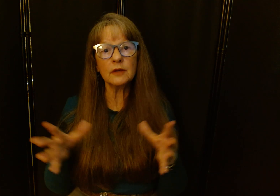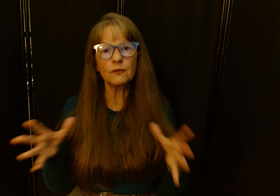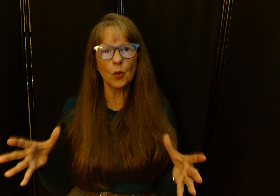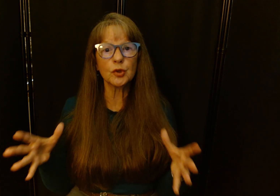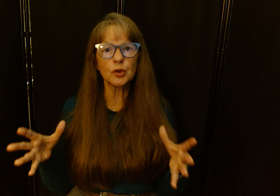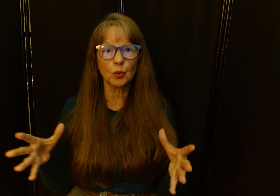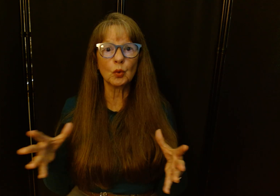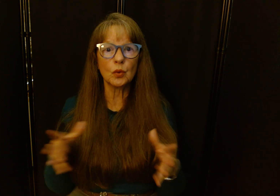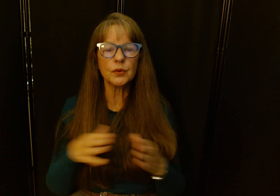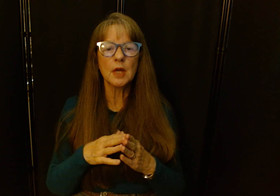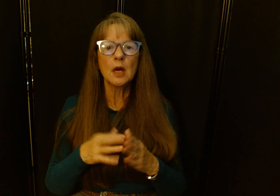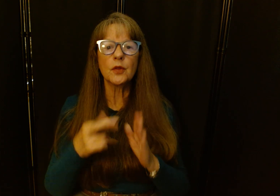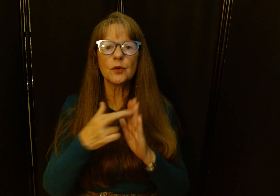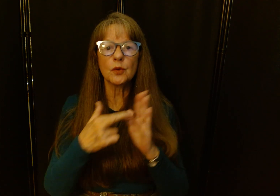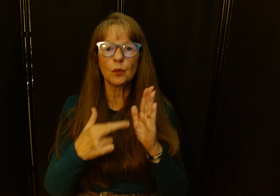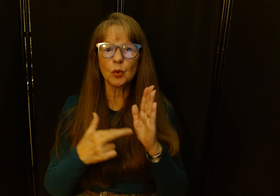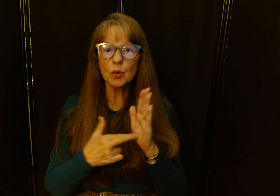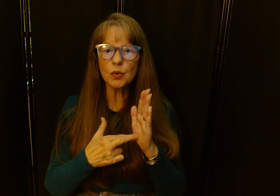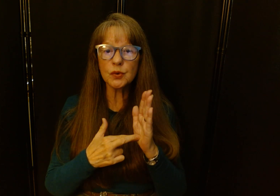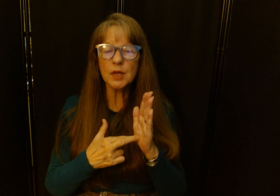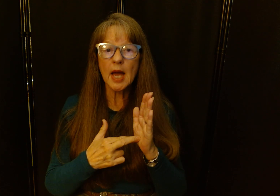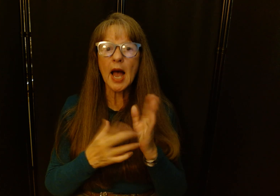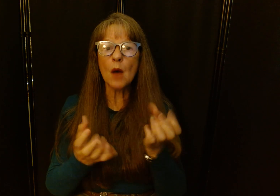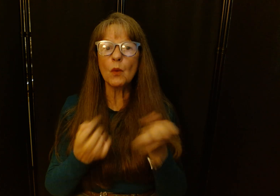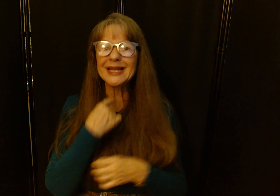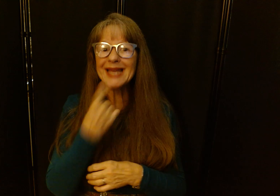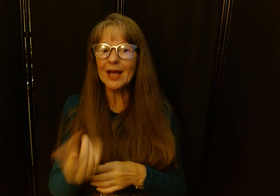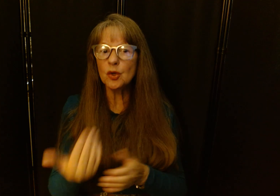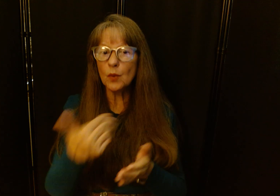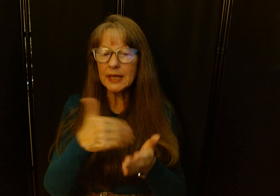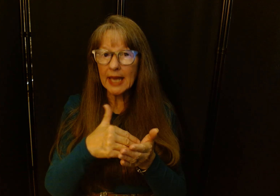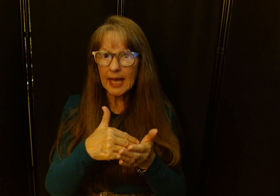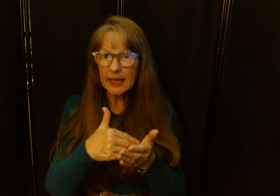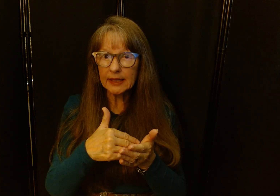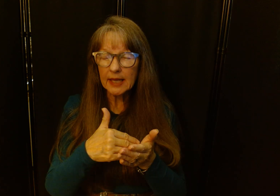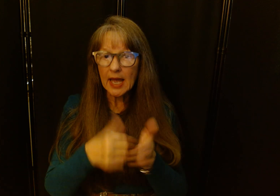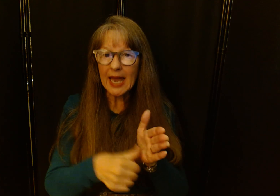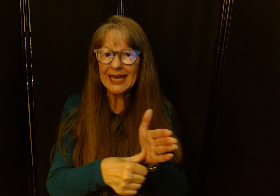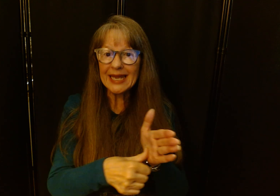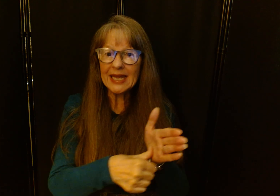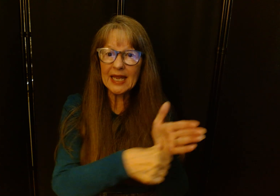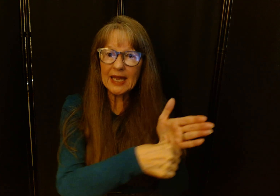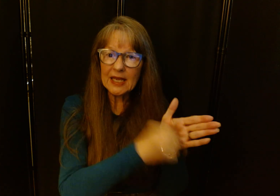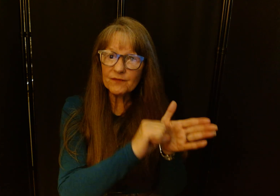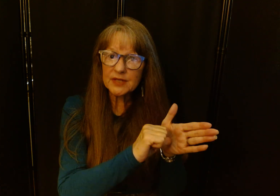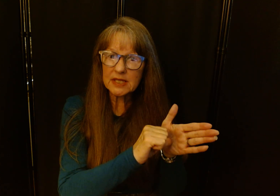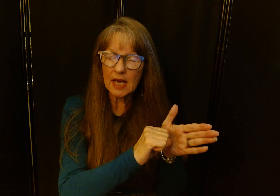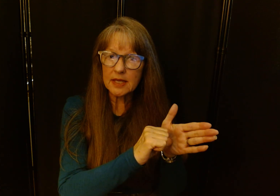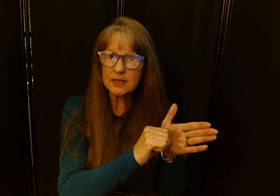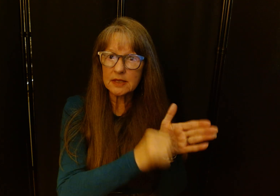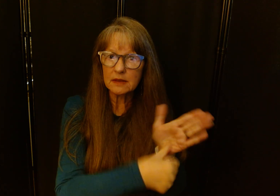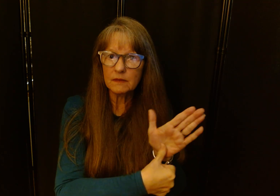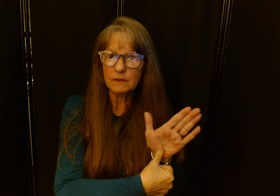reinforce the rules. The rules I want to tell you again, and emphasize,